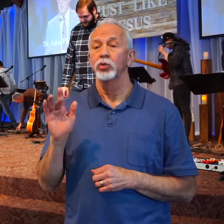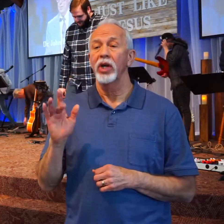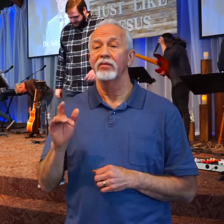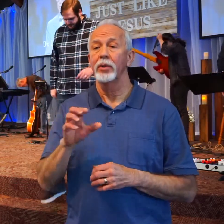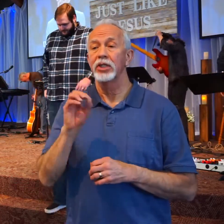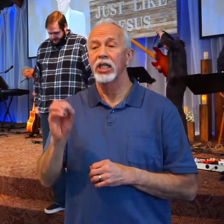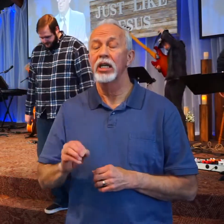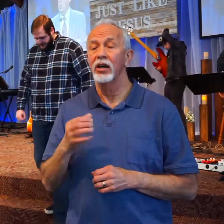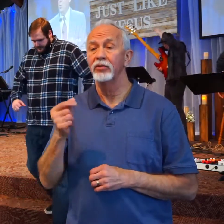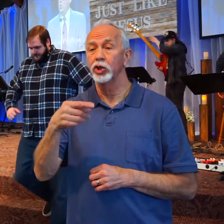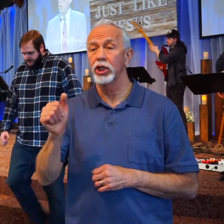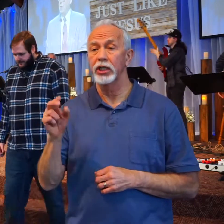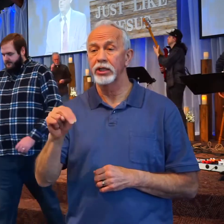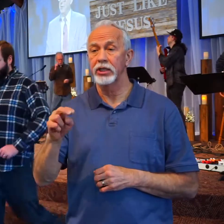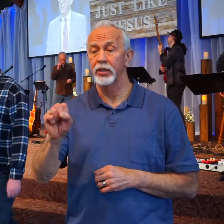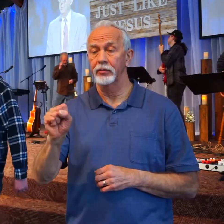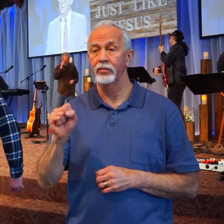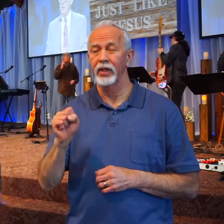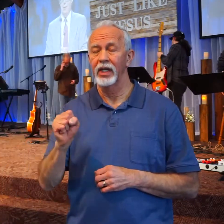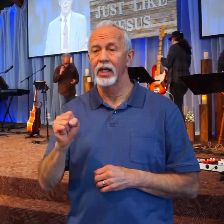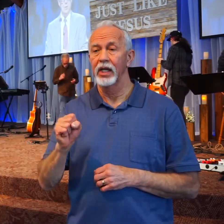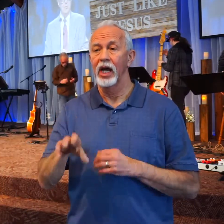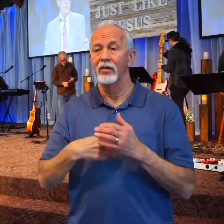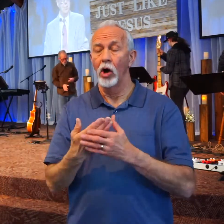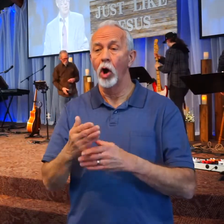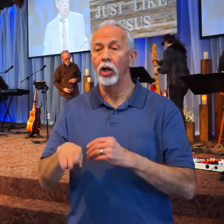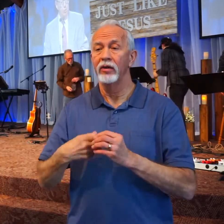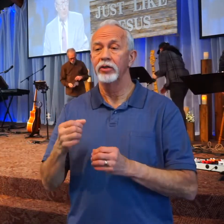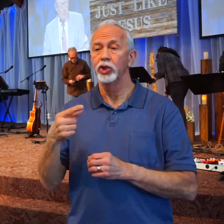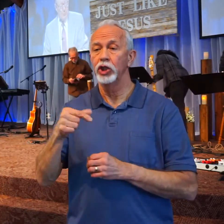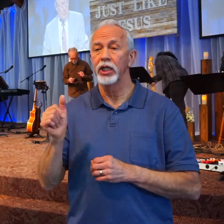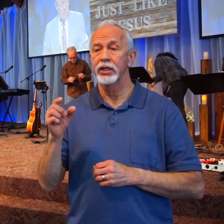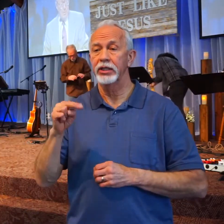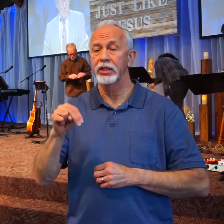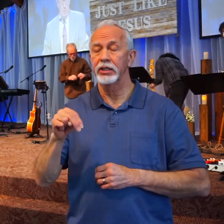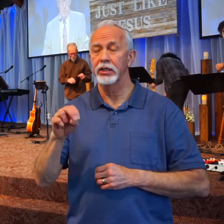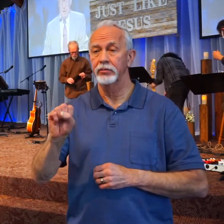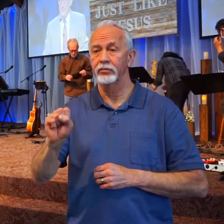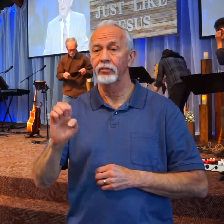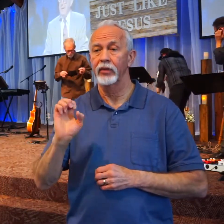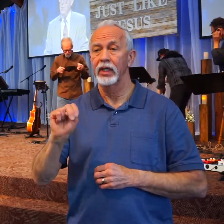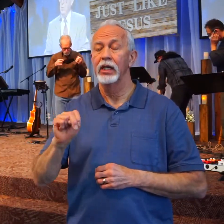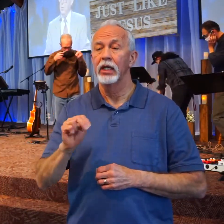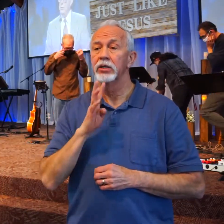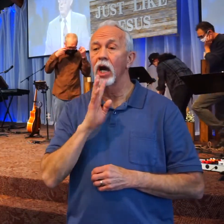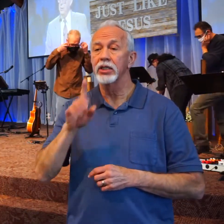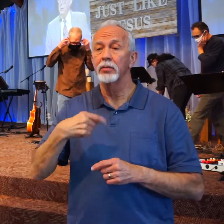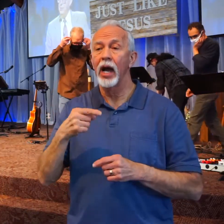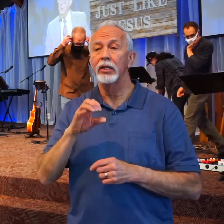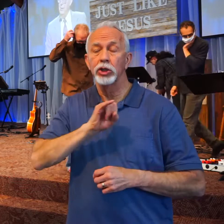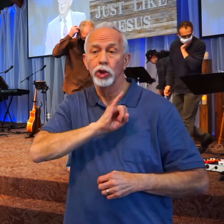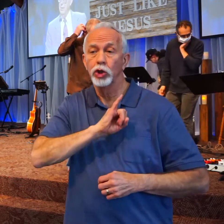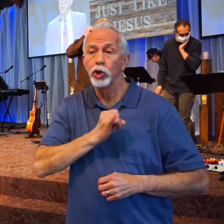of its total content to telling us about Joseph, a